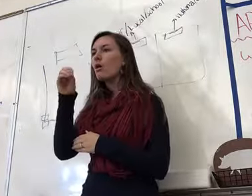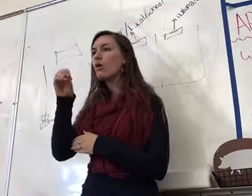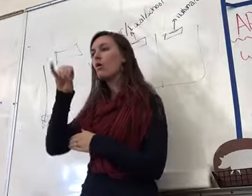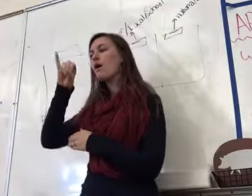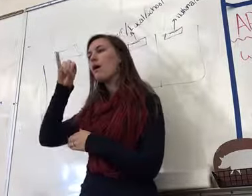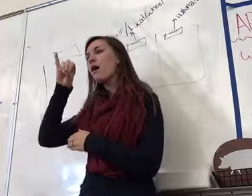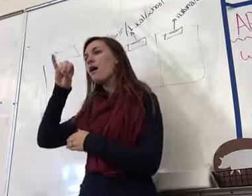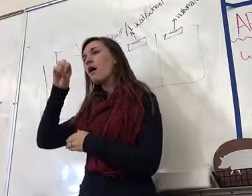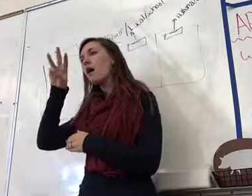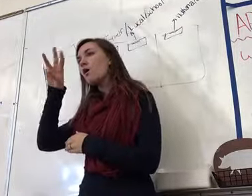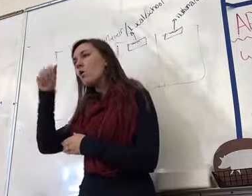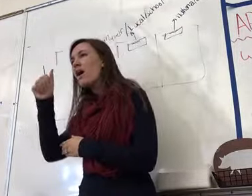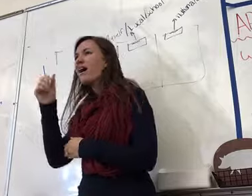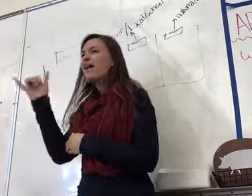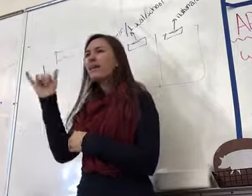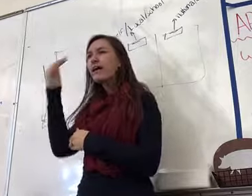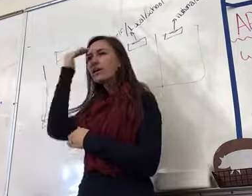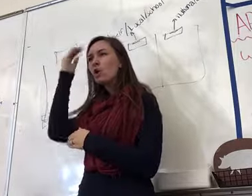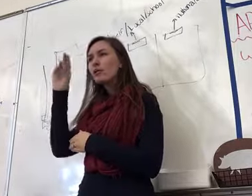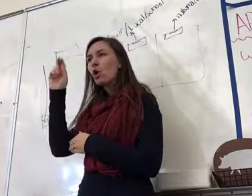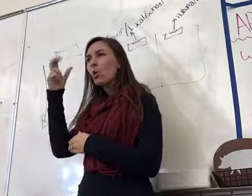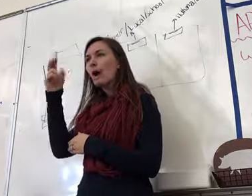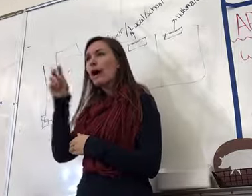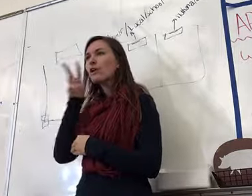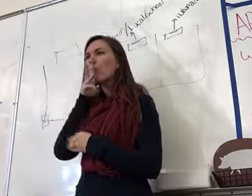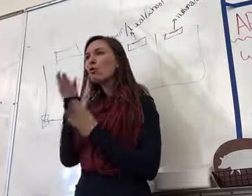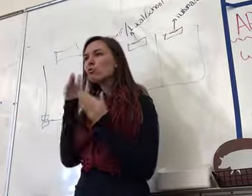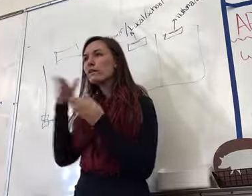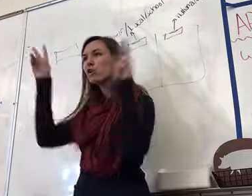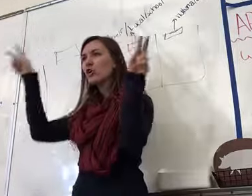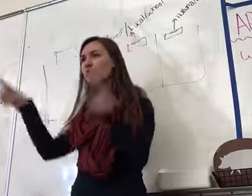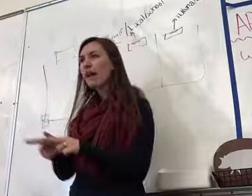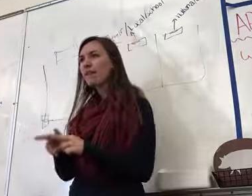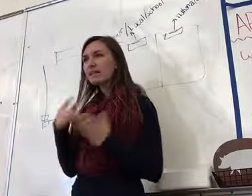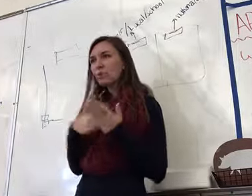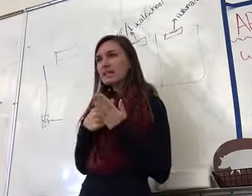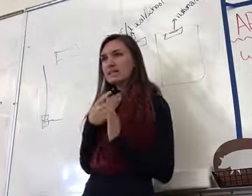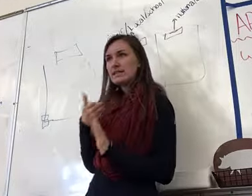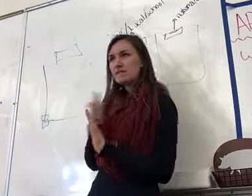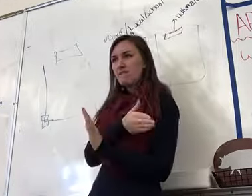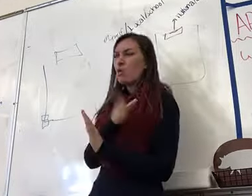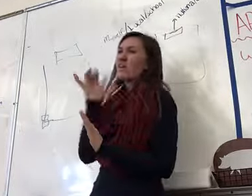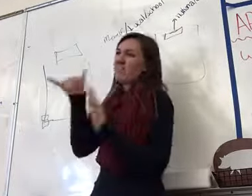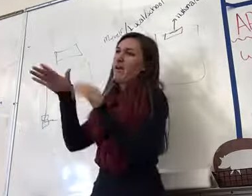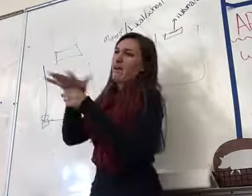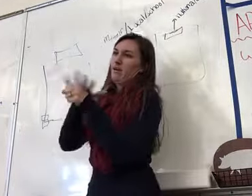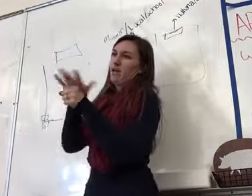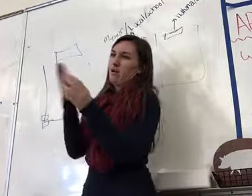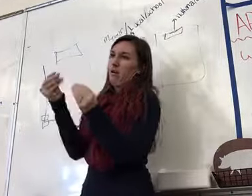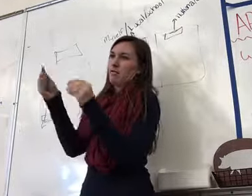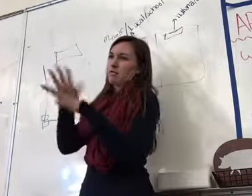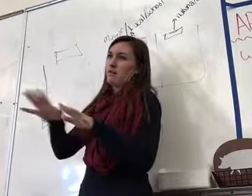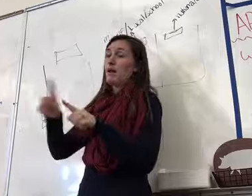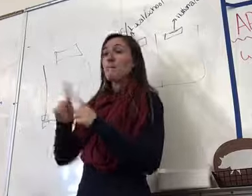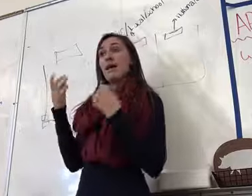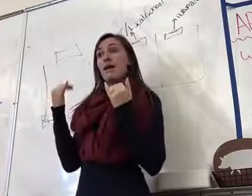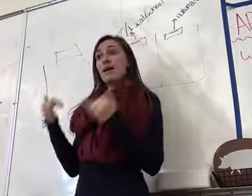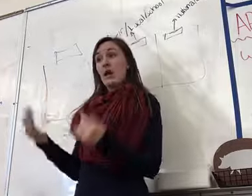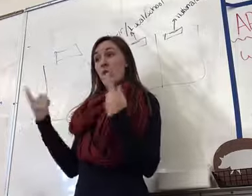Ohio River Valley ones that we talked about before during the Revolutionary War. Now what's going to happen is those are going to be formed. They're going to